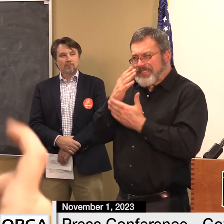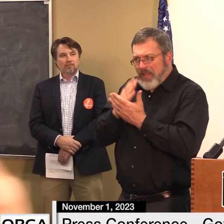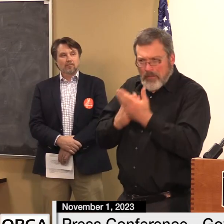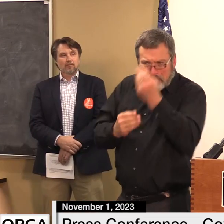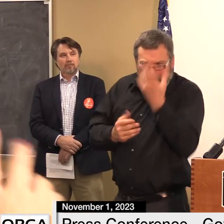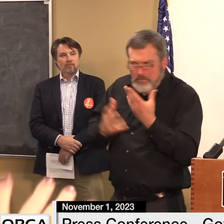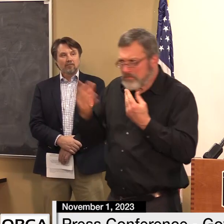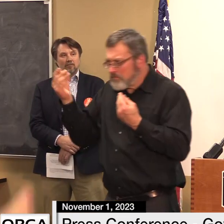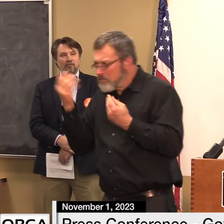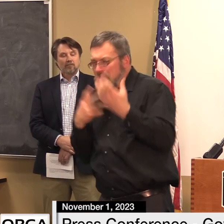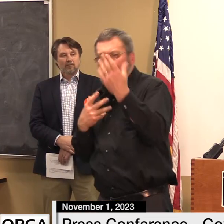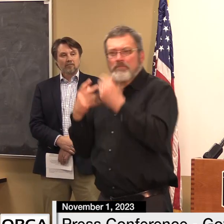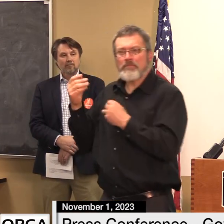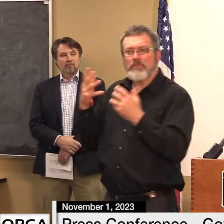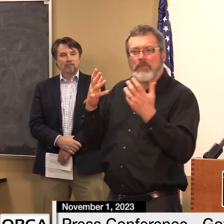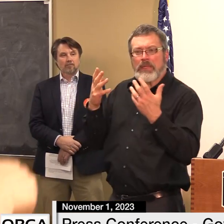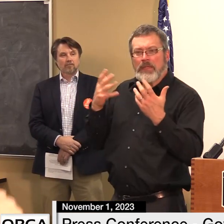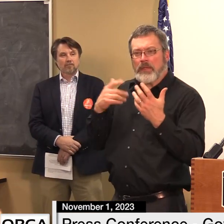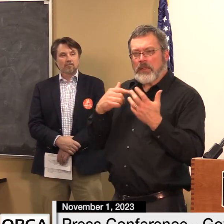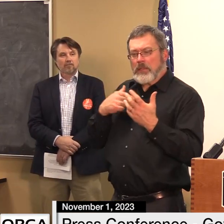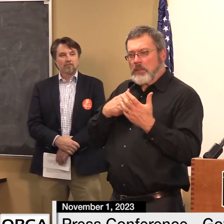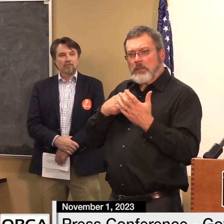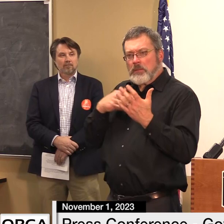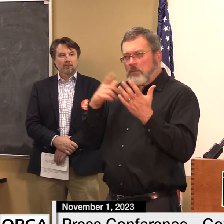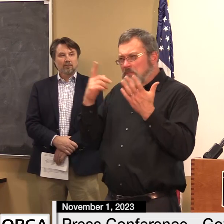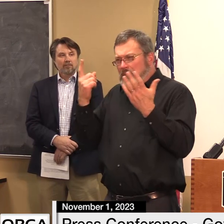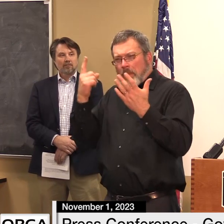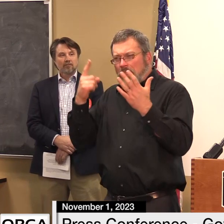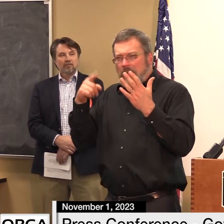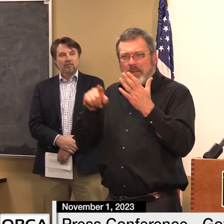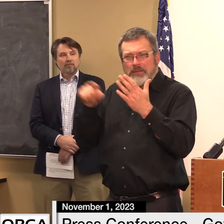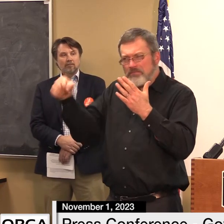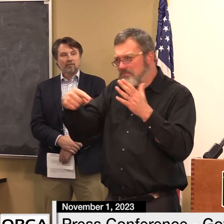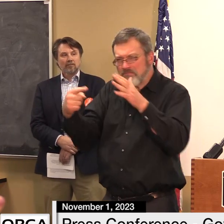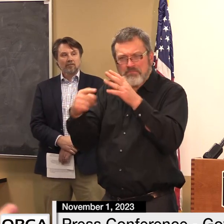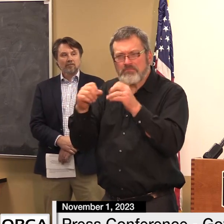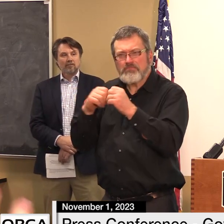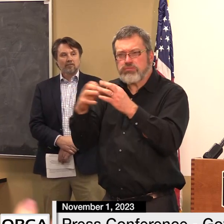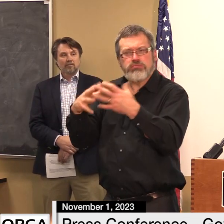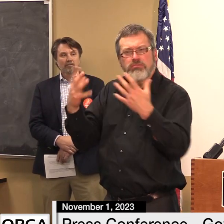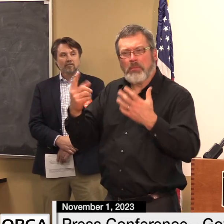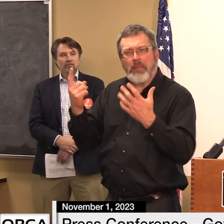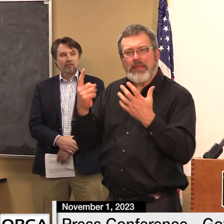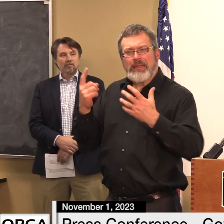the projectile at this point, but we're assuming that it came from